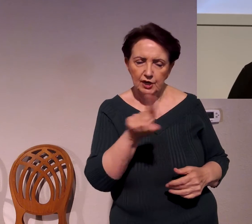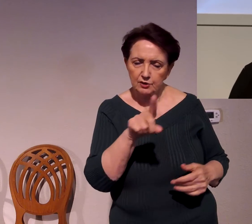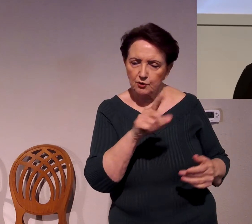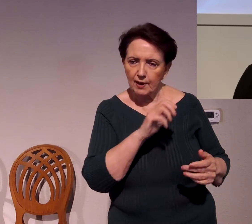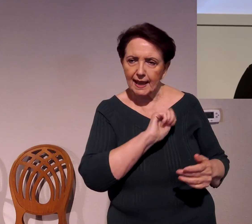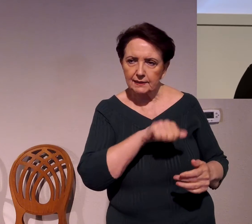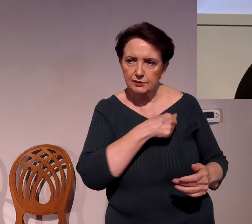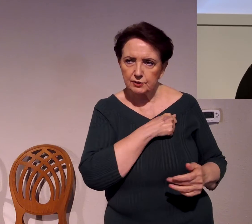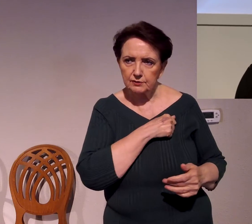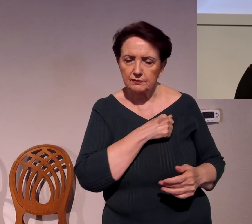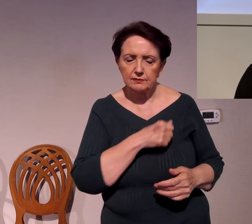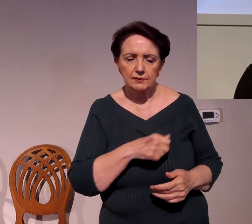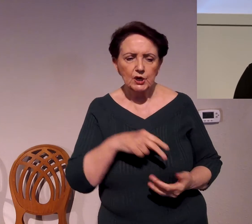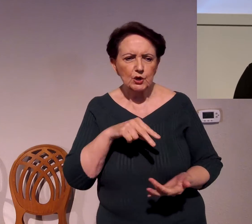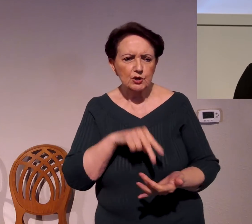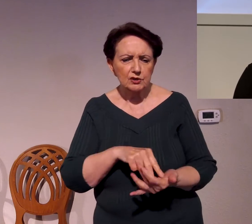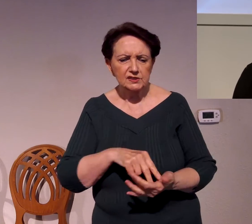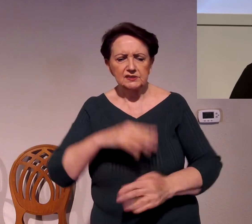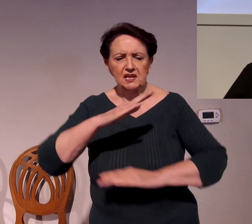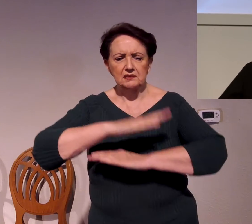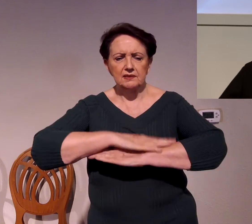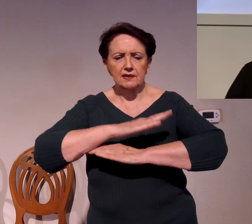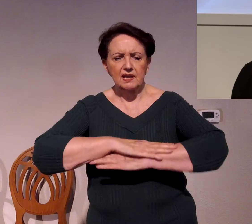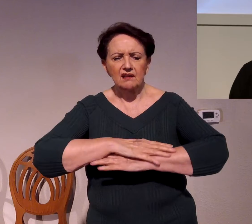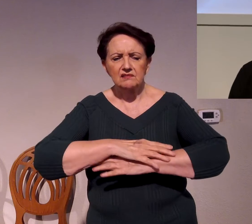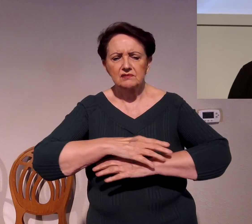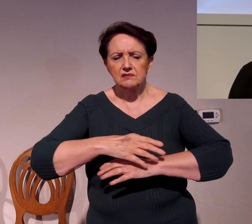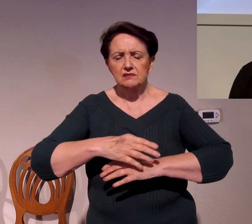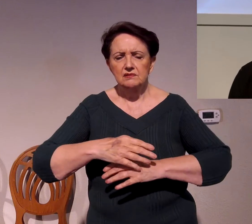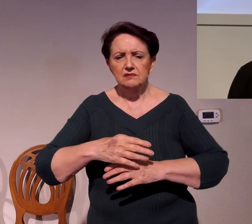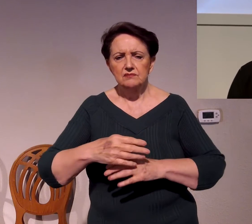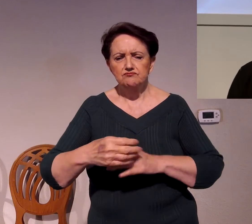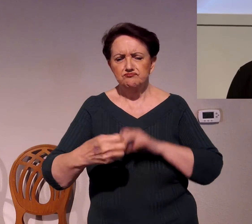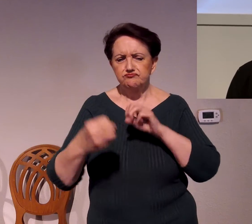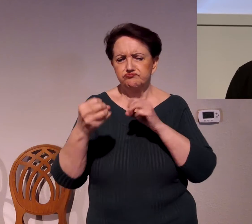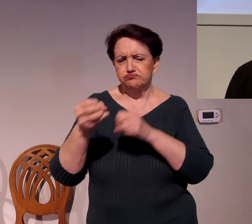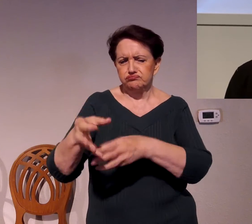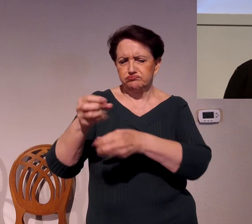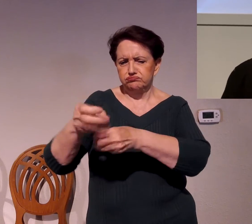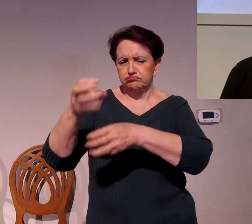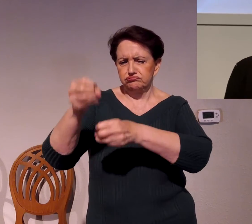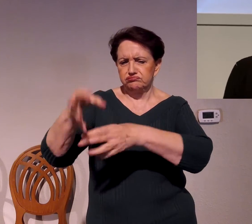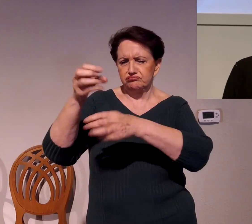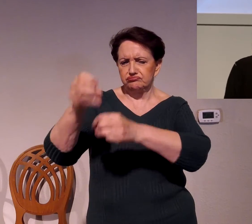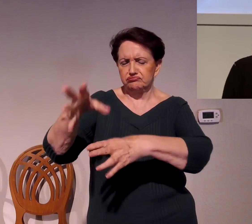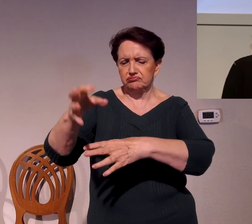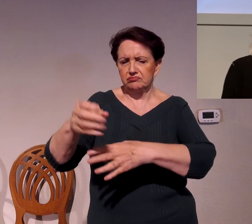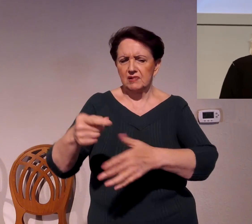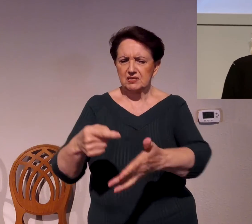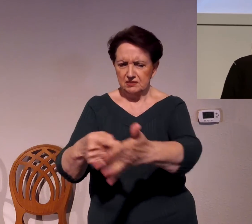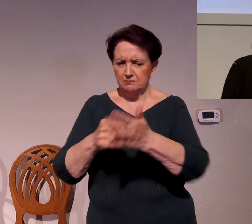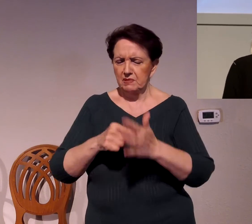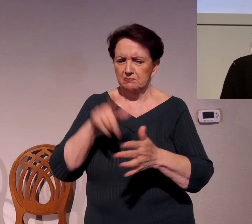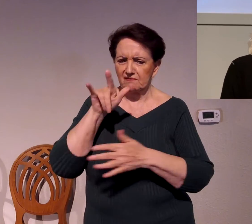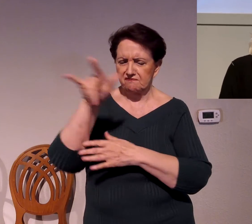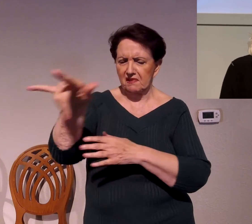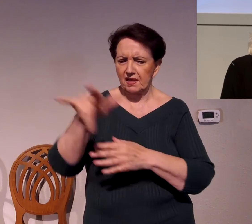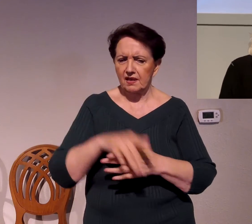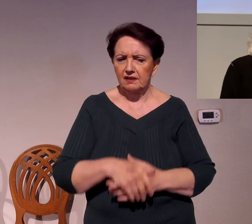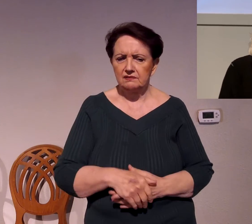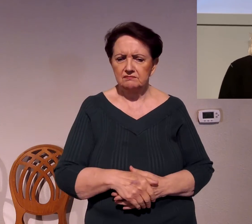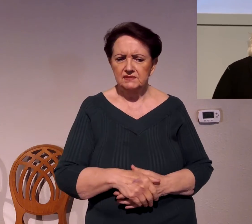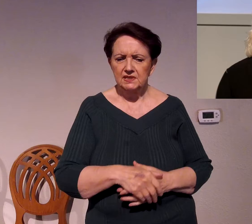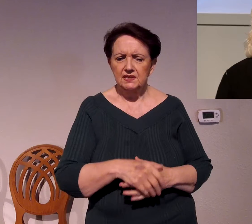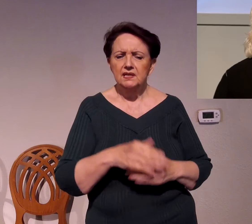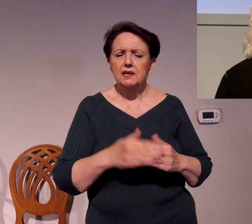Are we going to stand at the counter, yell at the flight attendant, demand our flights, why couldn't you get me